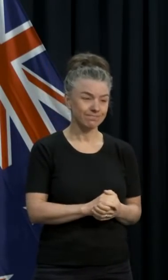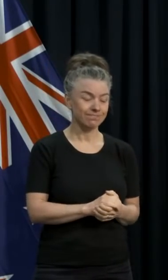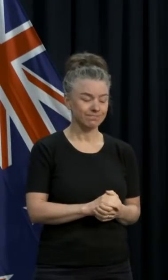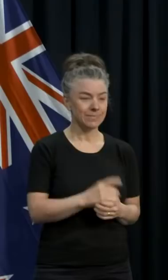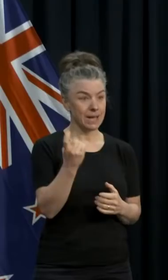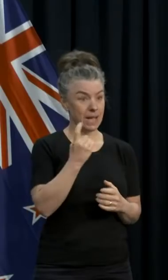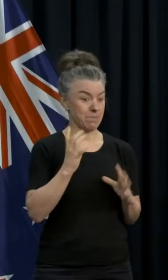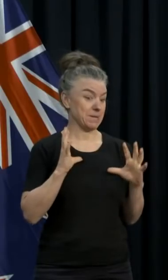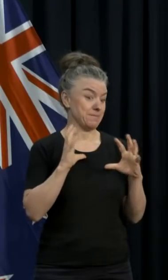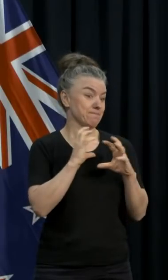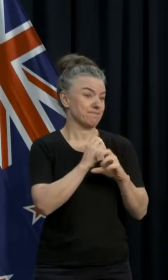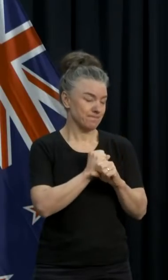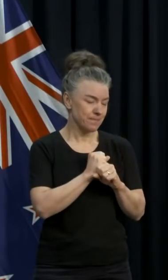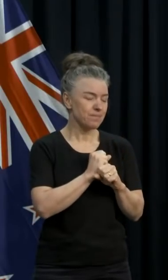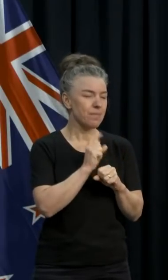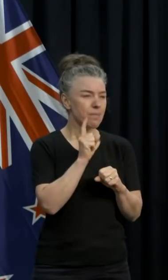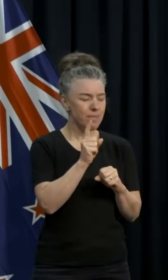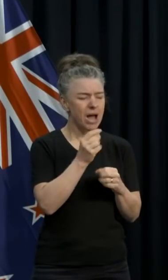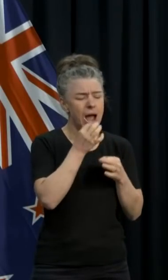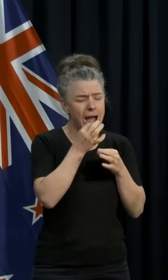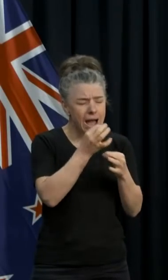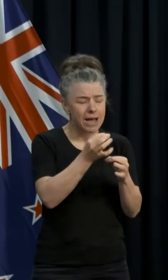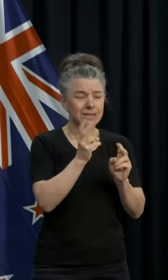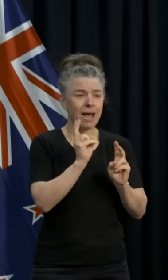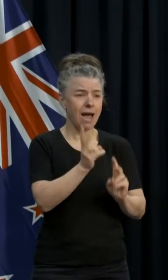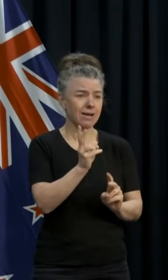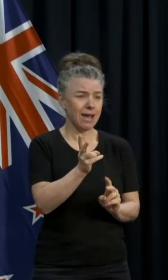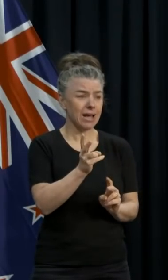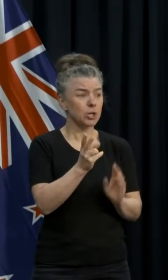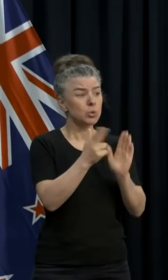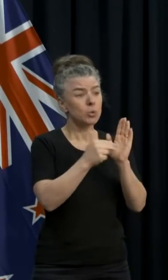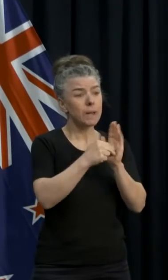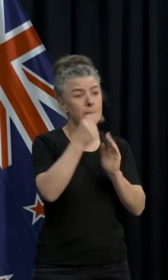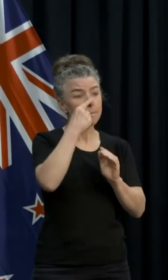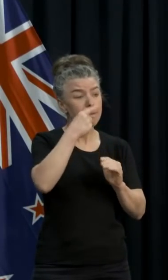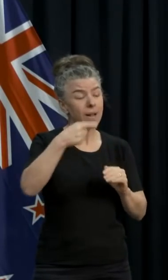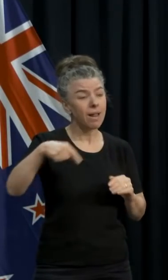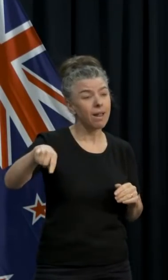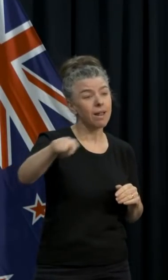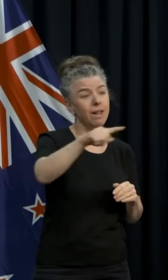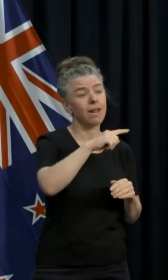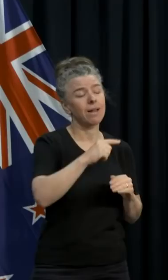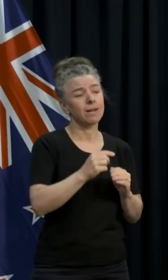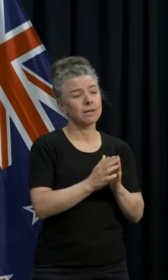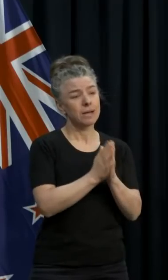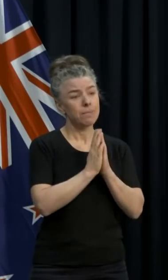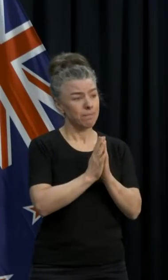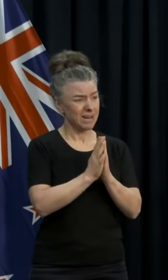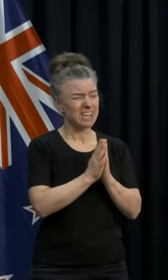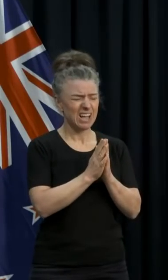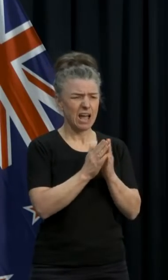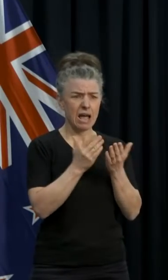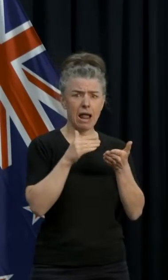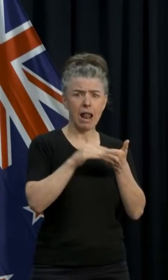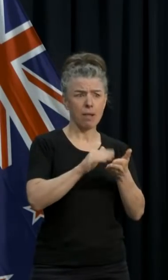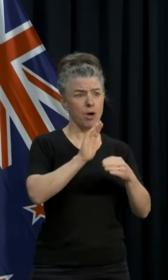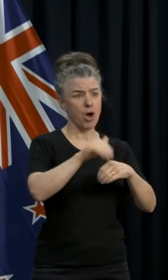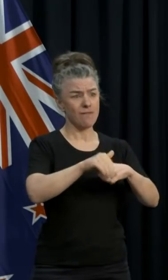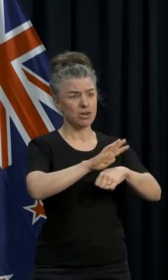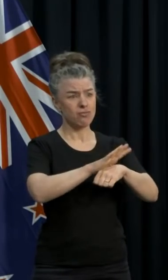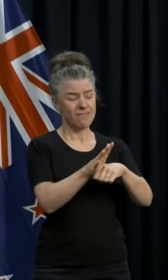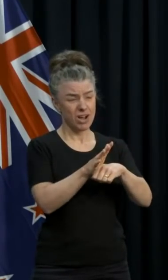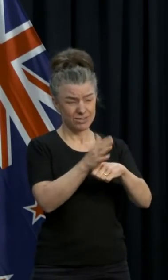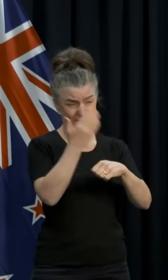my introductory remarks today with a request again for all New Zealanders when it comes to keeping us all safe from